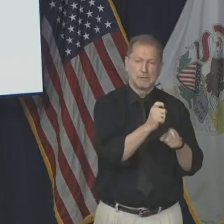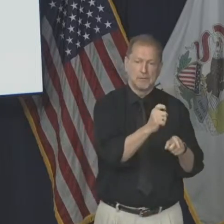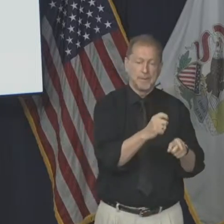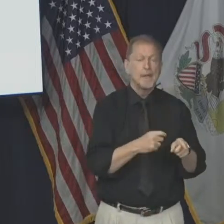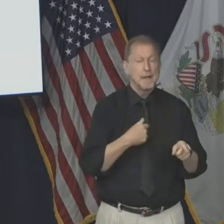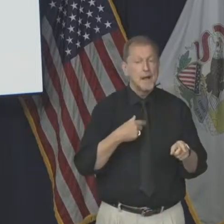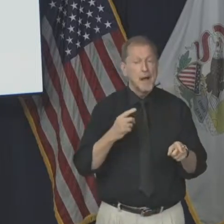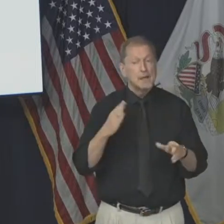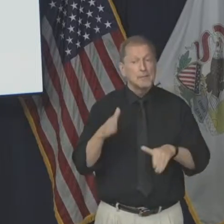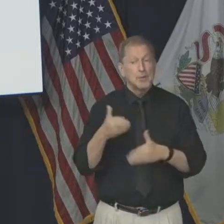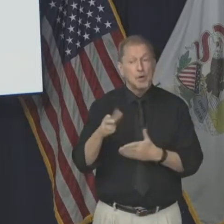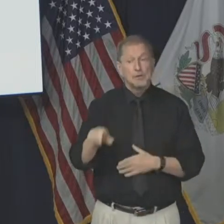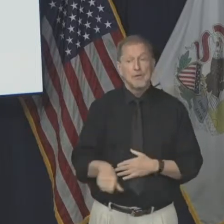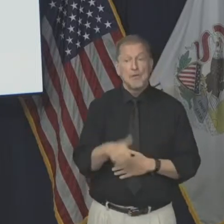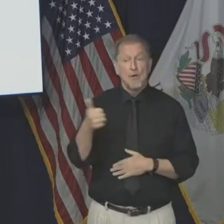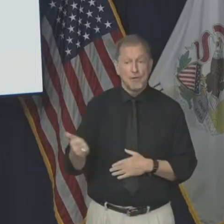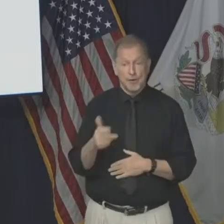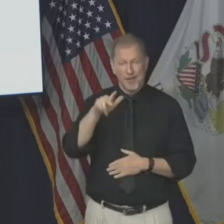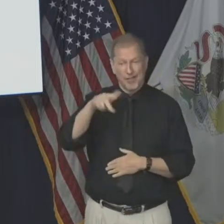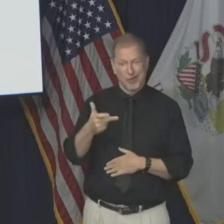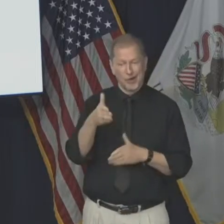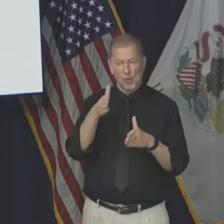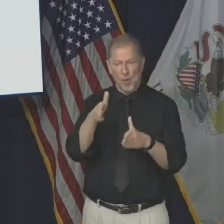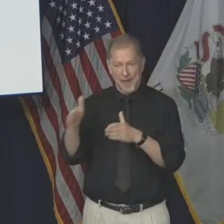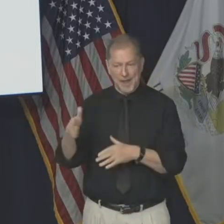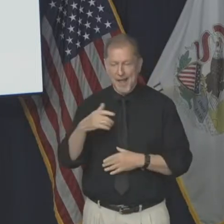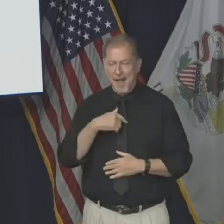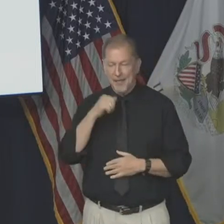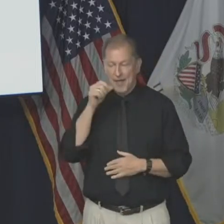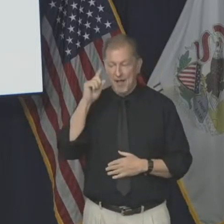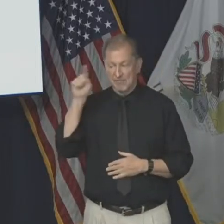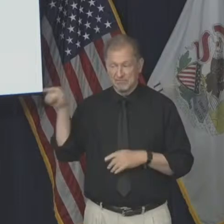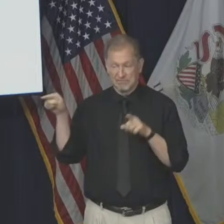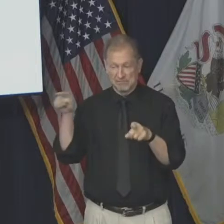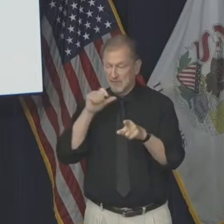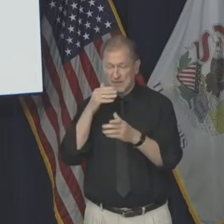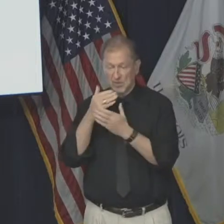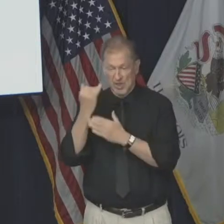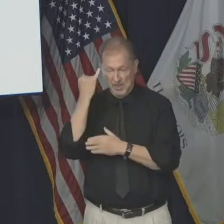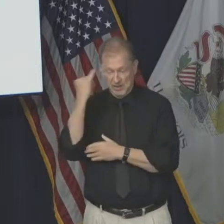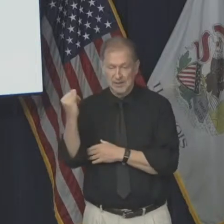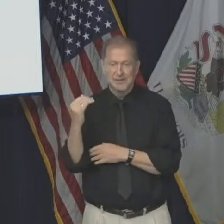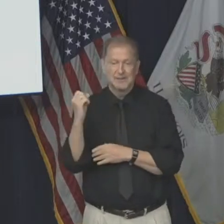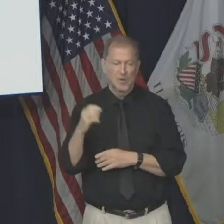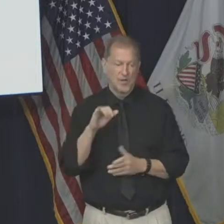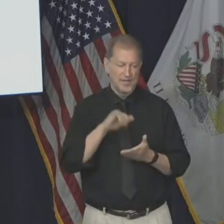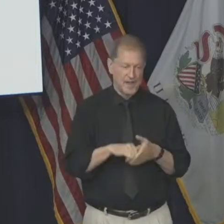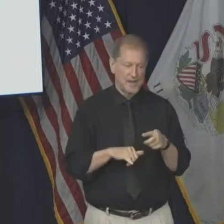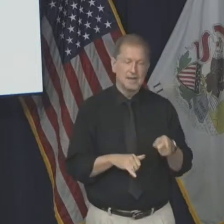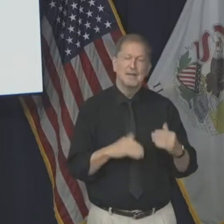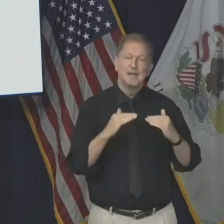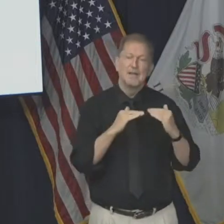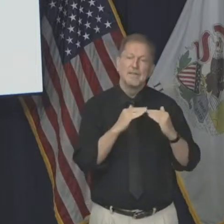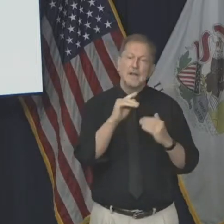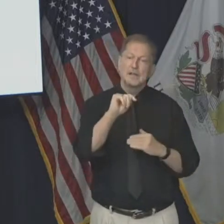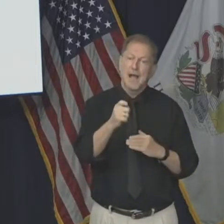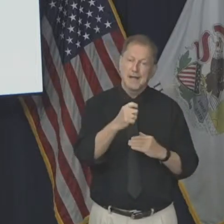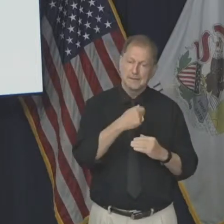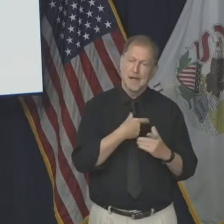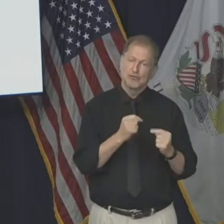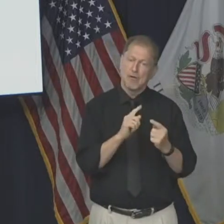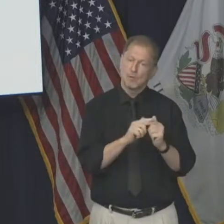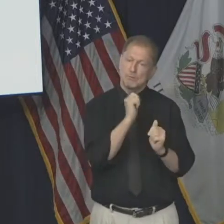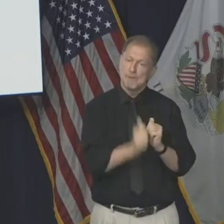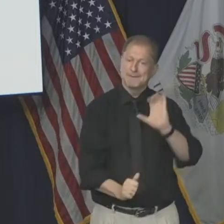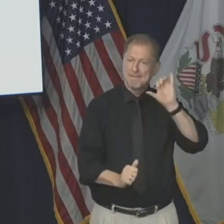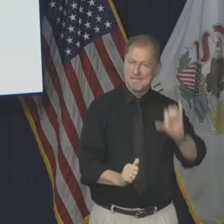way. I didn't think that either one of those seemed like a good idea. And so, that's why I've advocated for a fair tax system